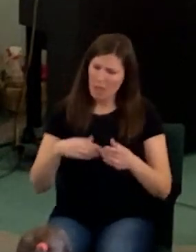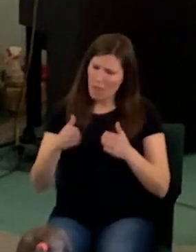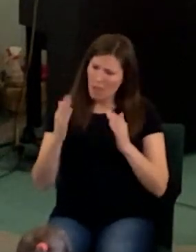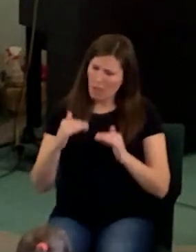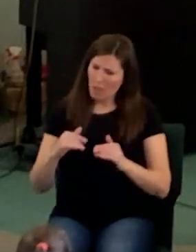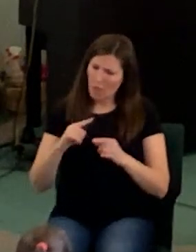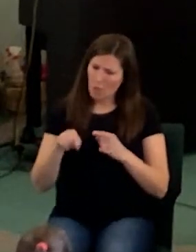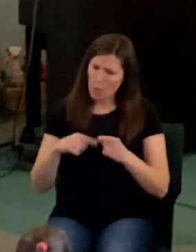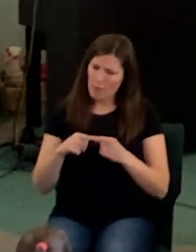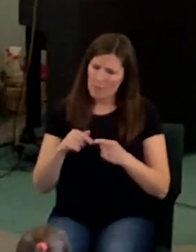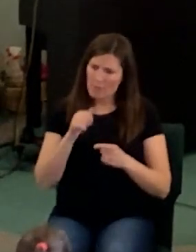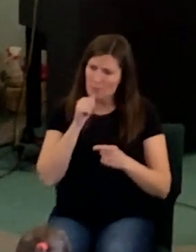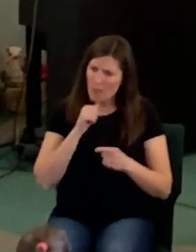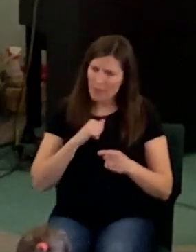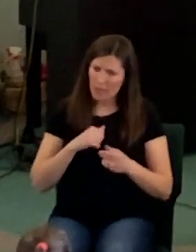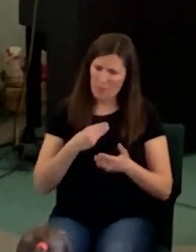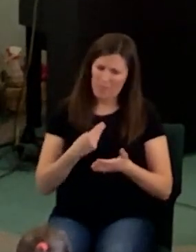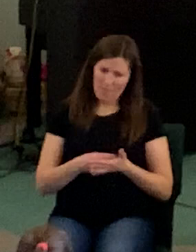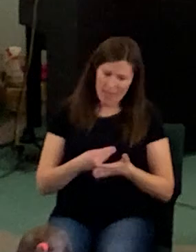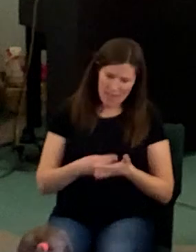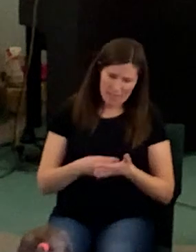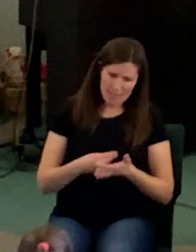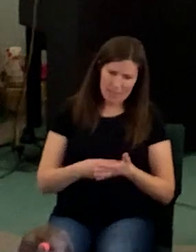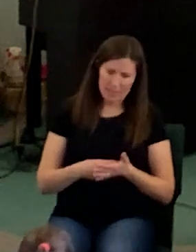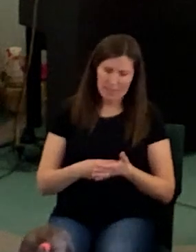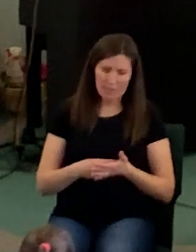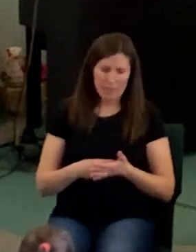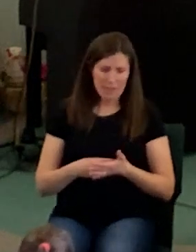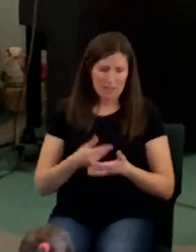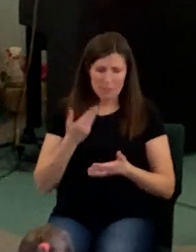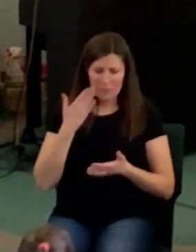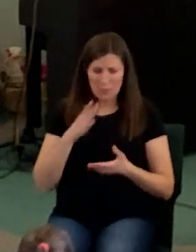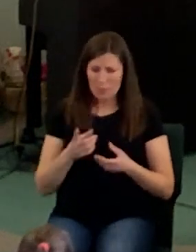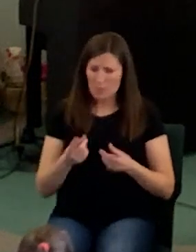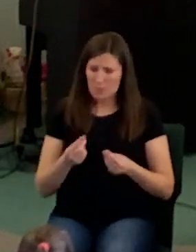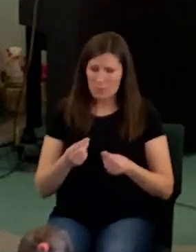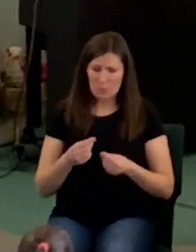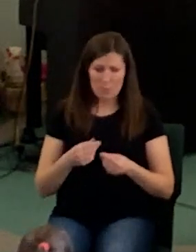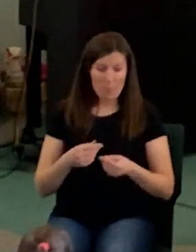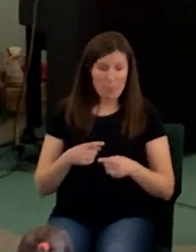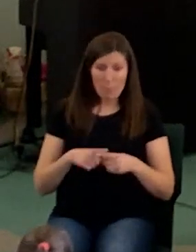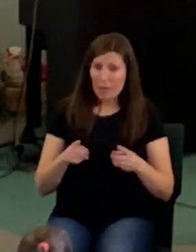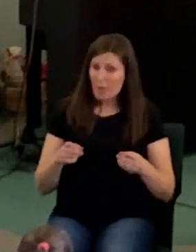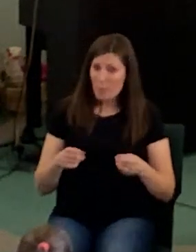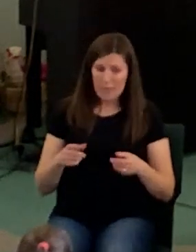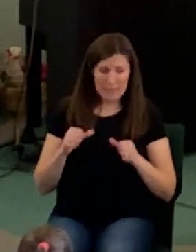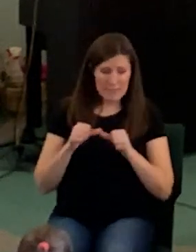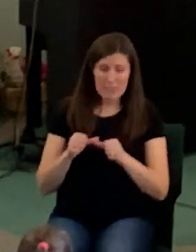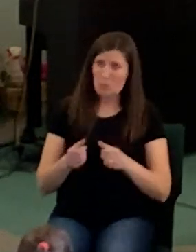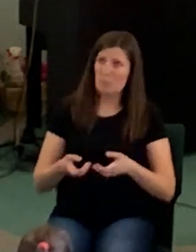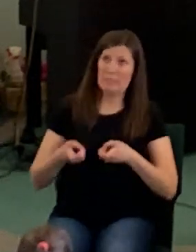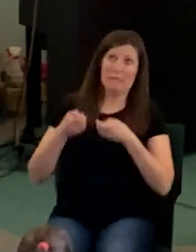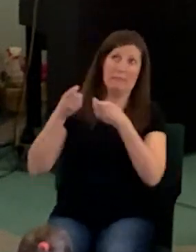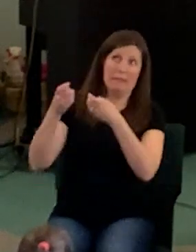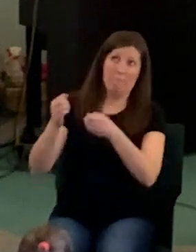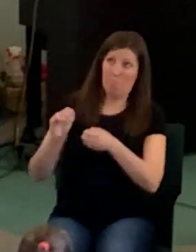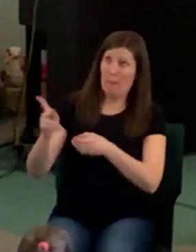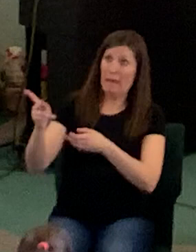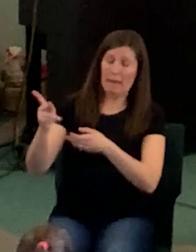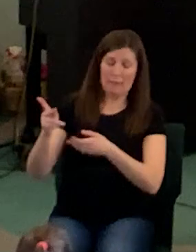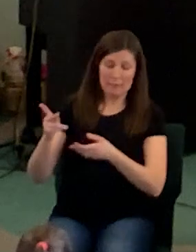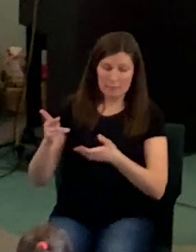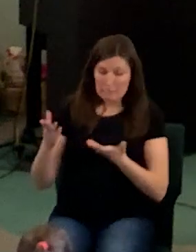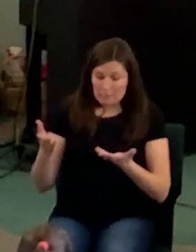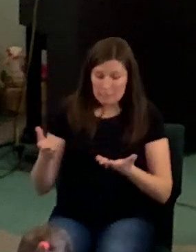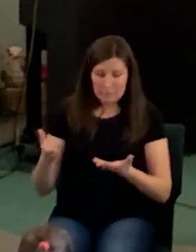finances and we have tight bills and we're not sure how to make it, but we still faithfully give to God's church and God's ministries, we'll